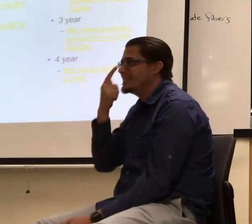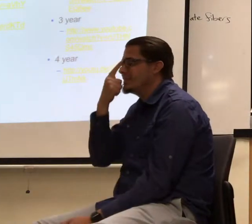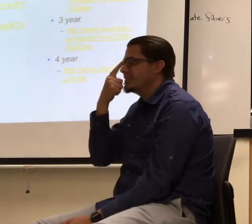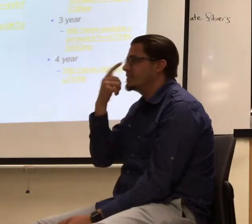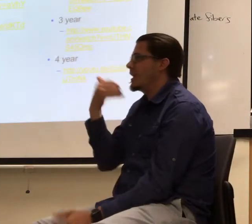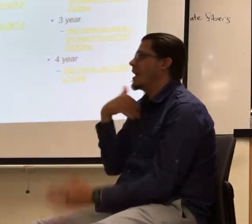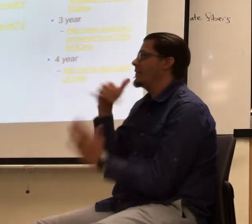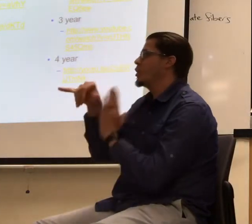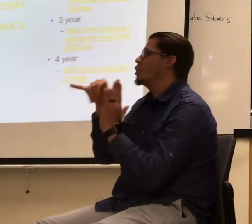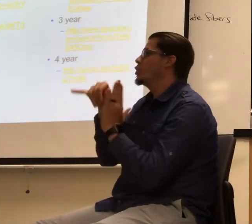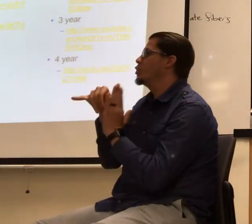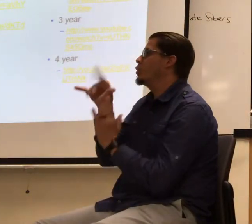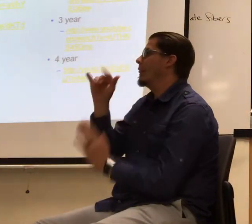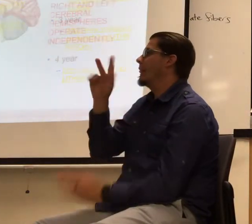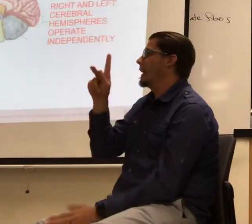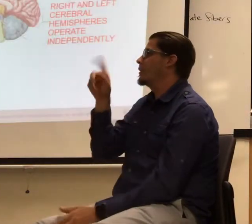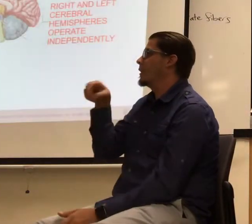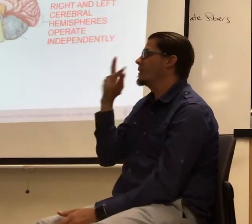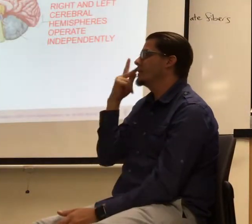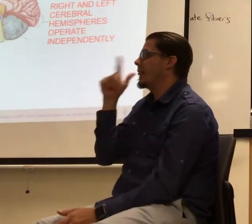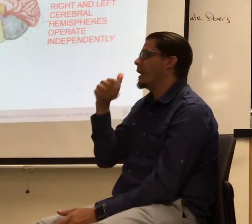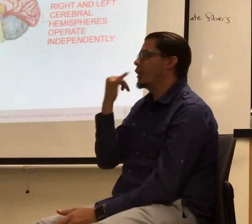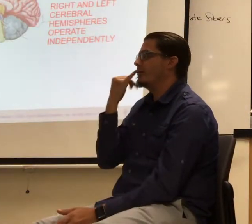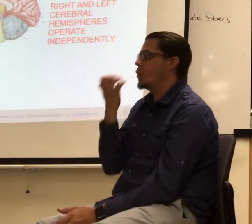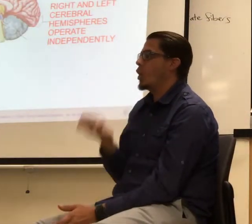look at those later.